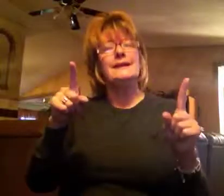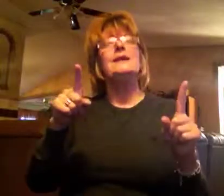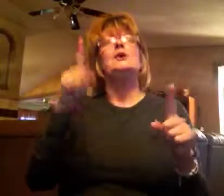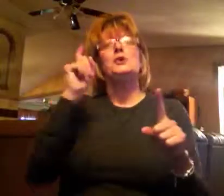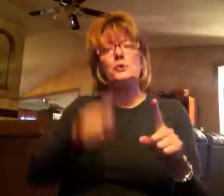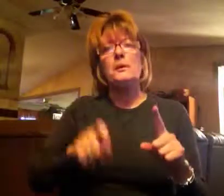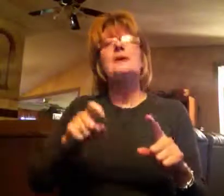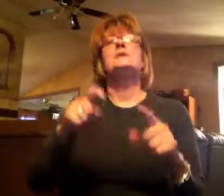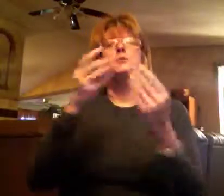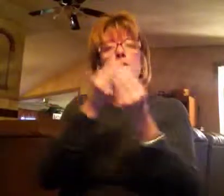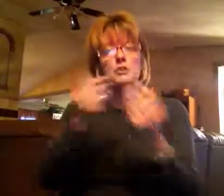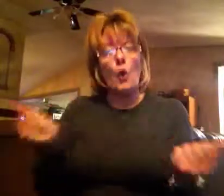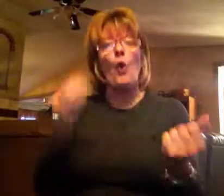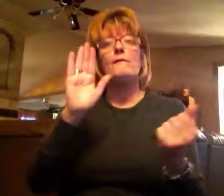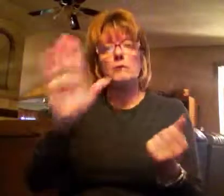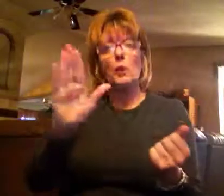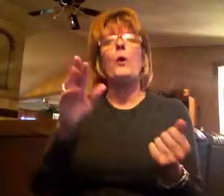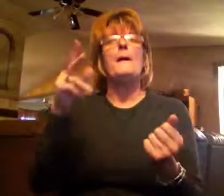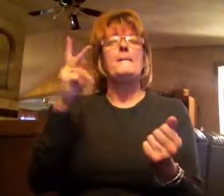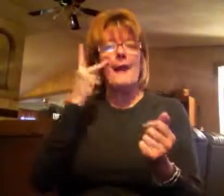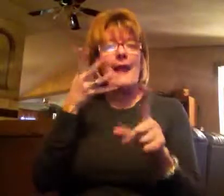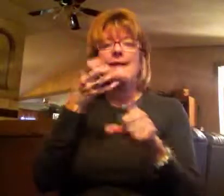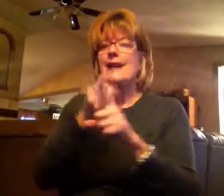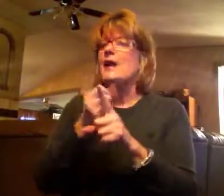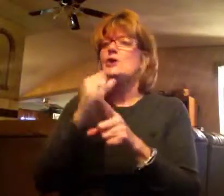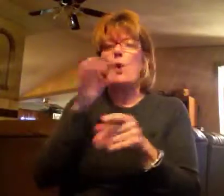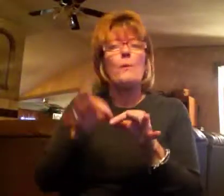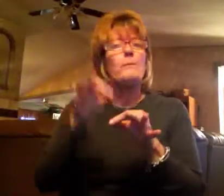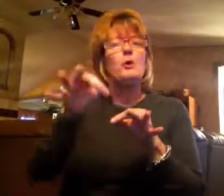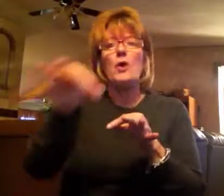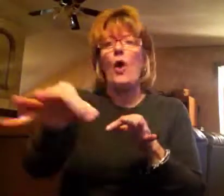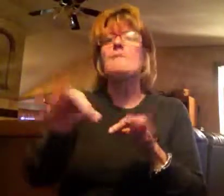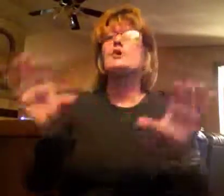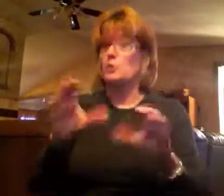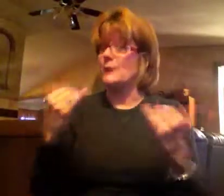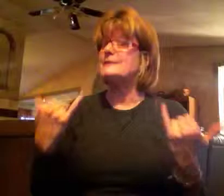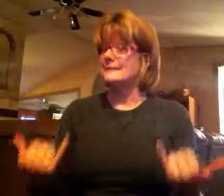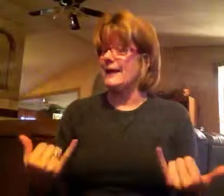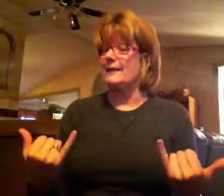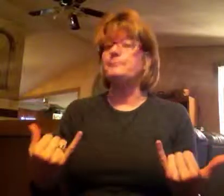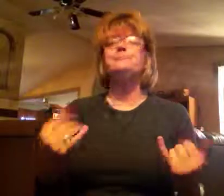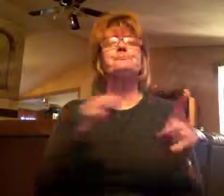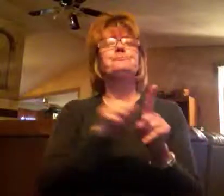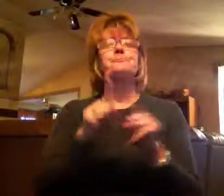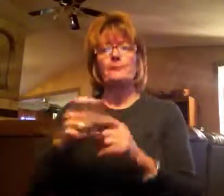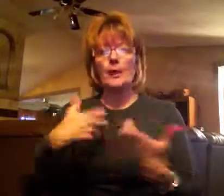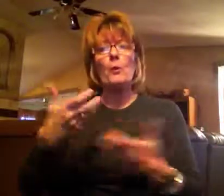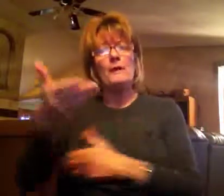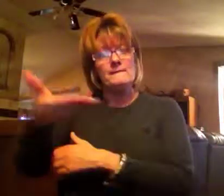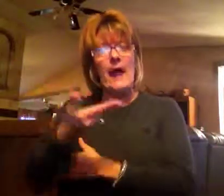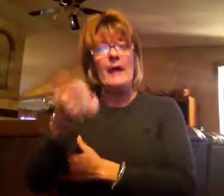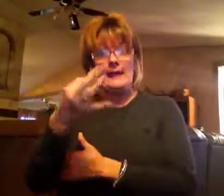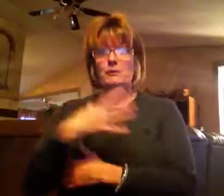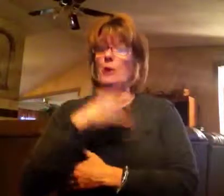to resolve your panic attacks. Don't put it off, do it today. And I want to also invite you, if you've enjoyed this video, I want to invite you to